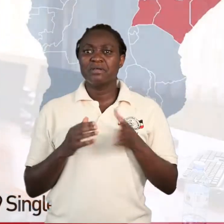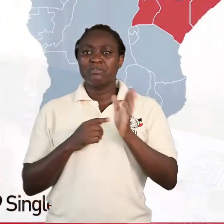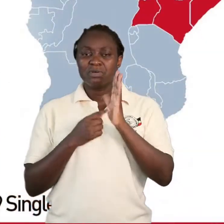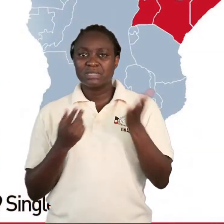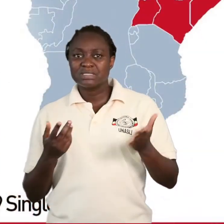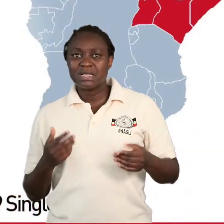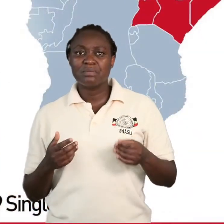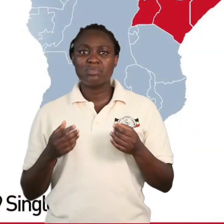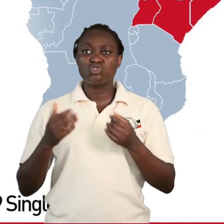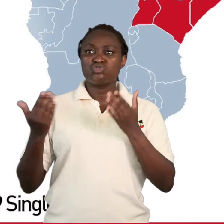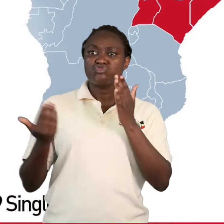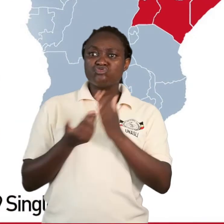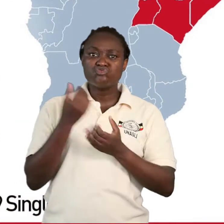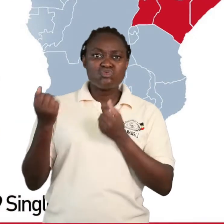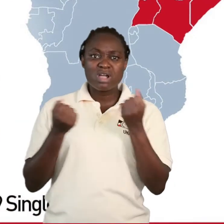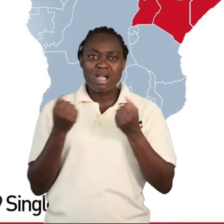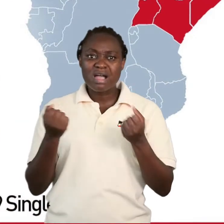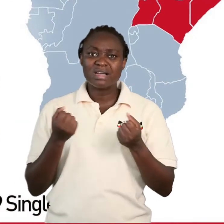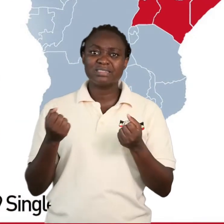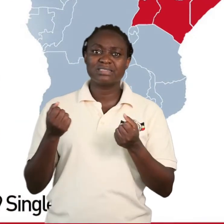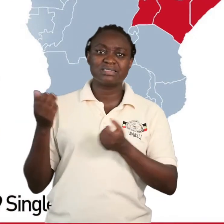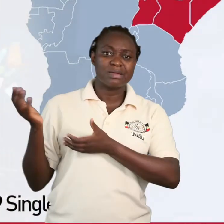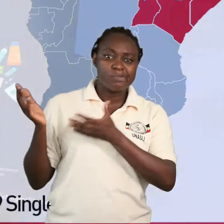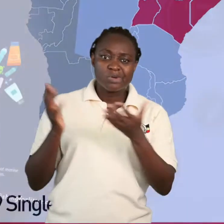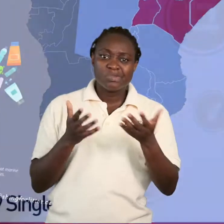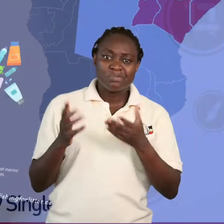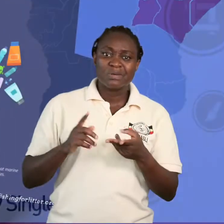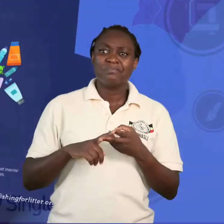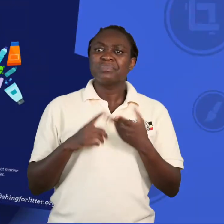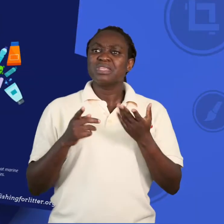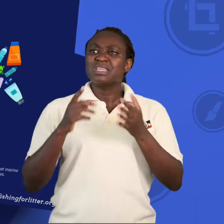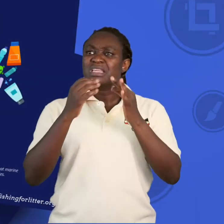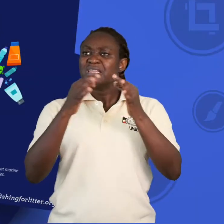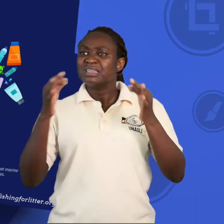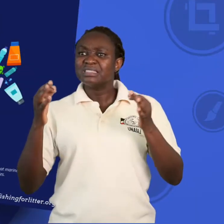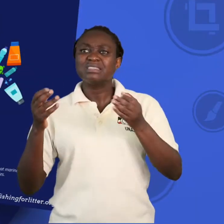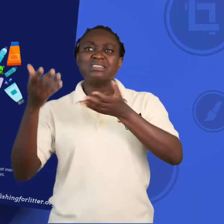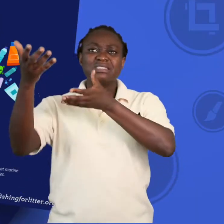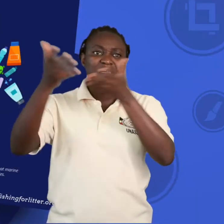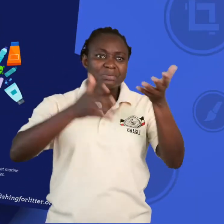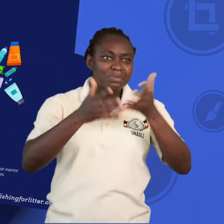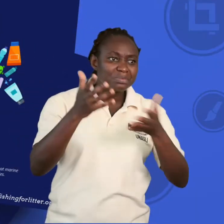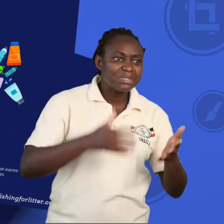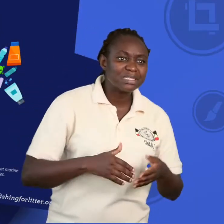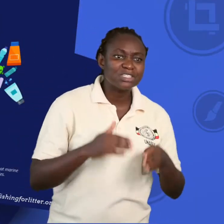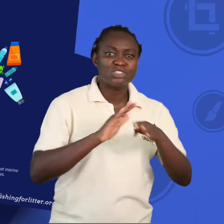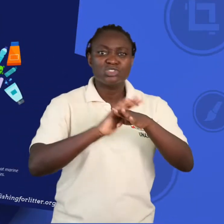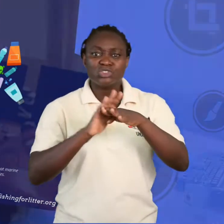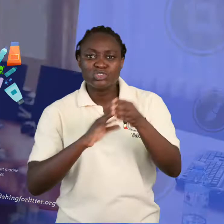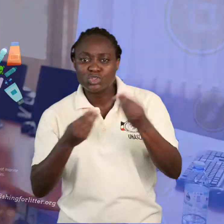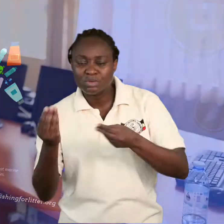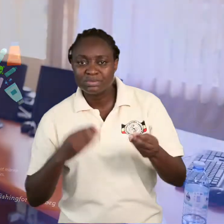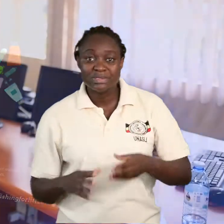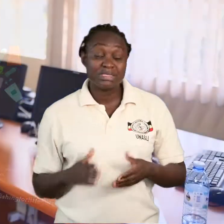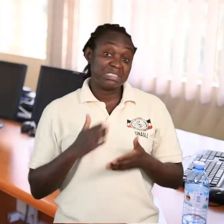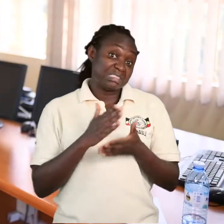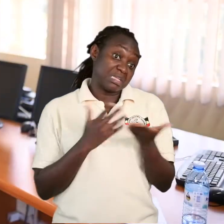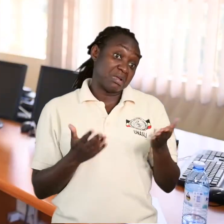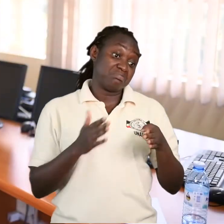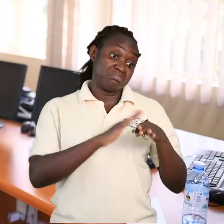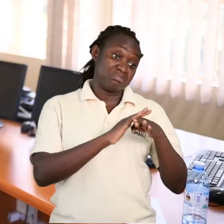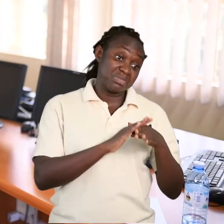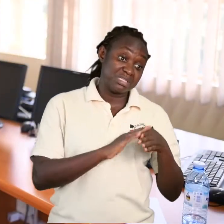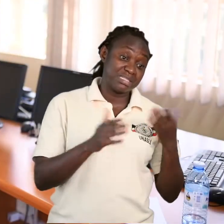of vehicles, the arrival of good products in the shops, which are both commercial